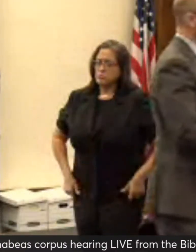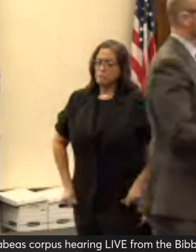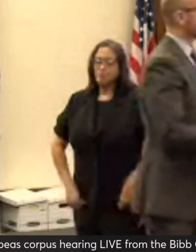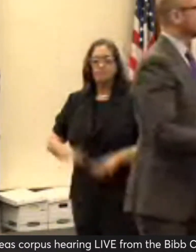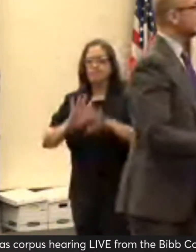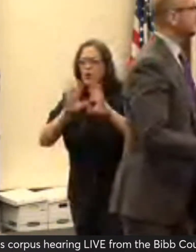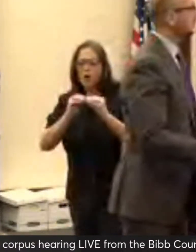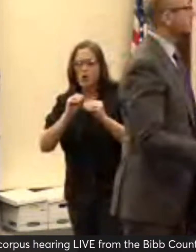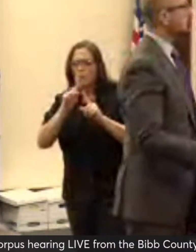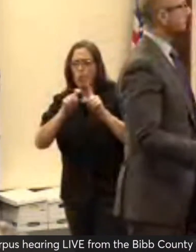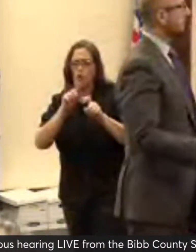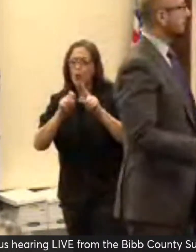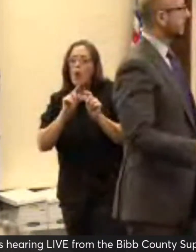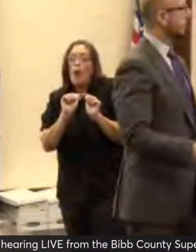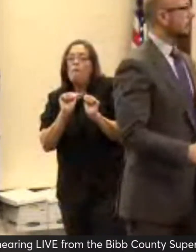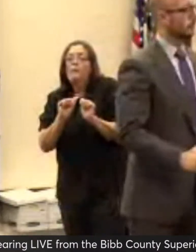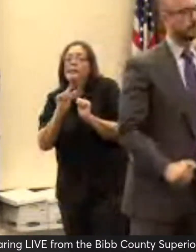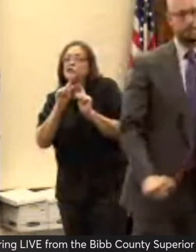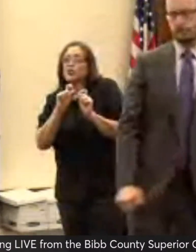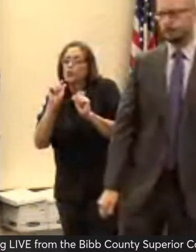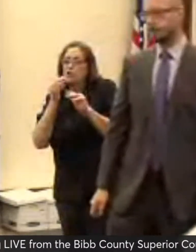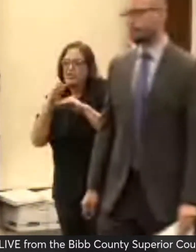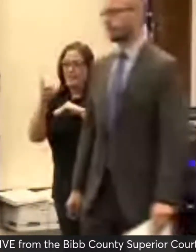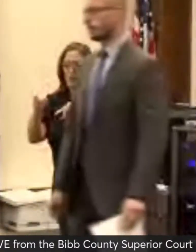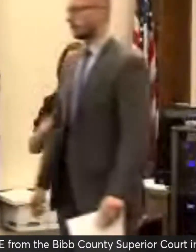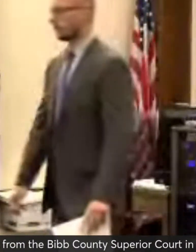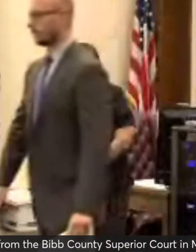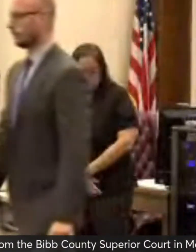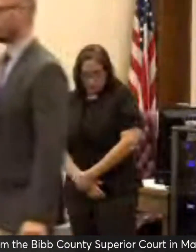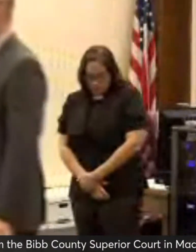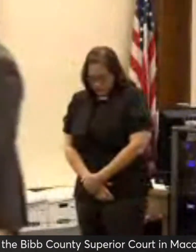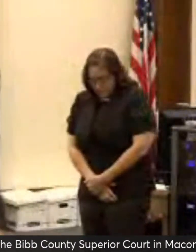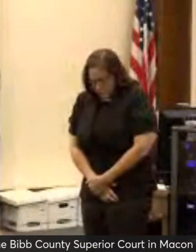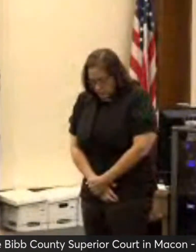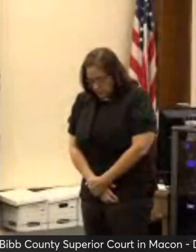No further questions subject to potential redirect, Your Honor. Thank you.